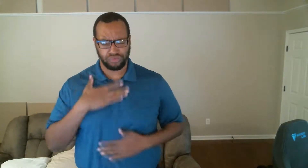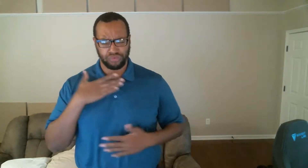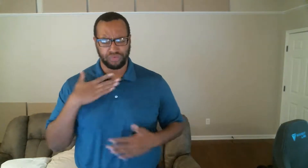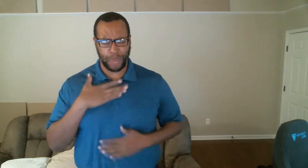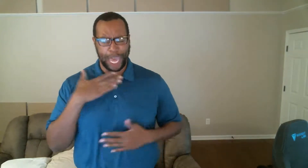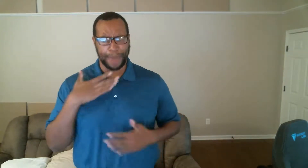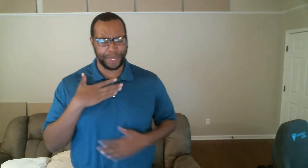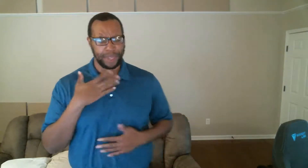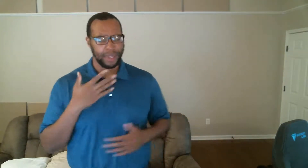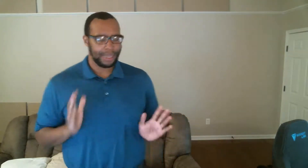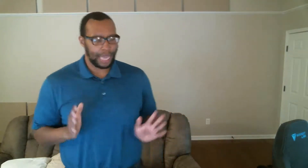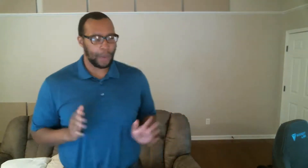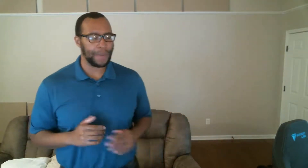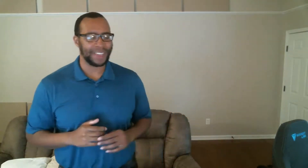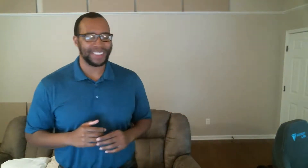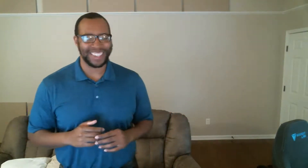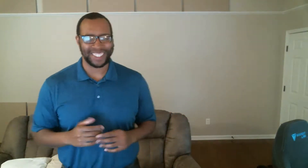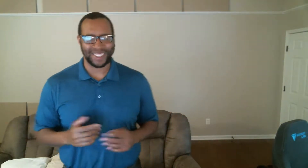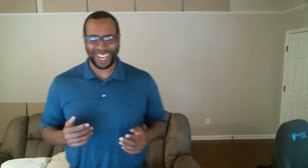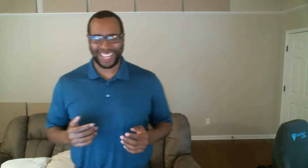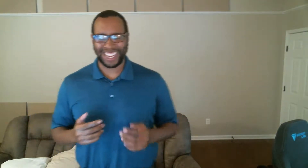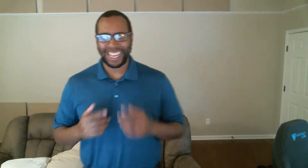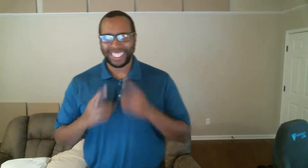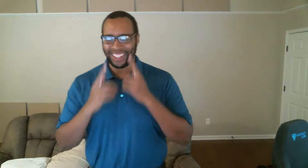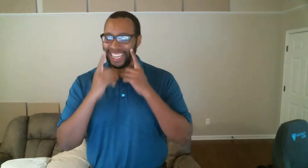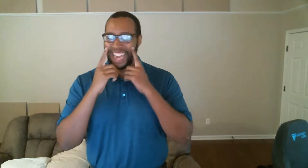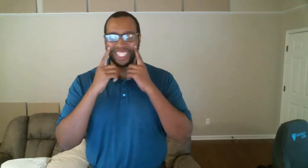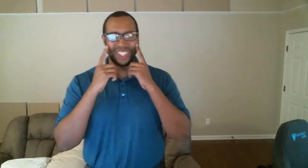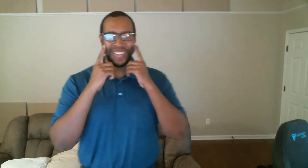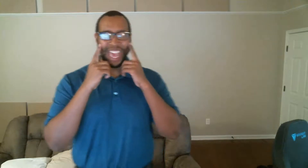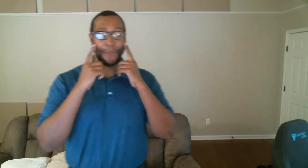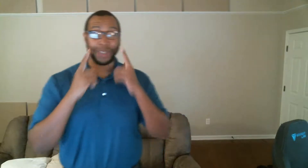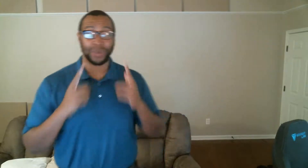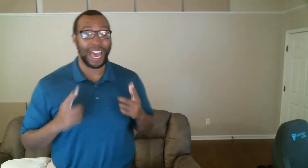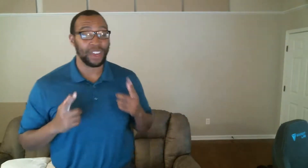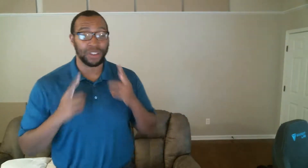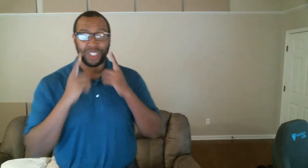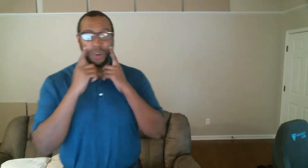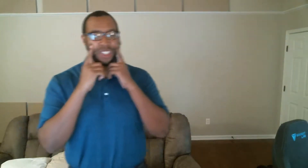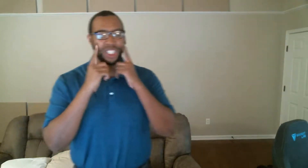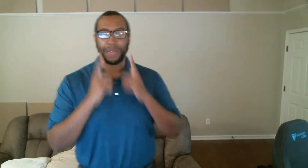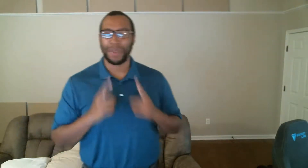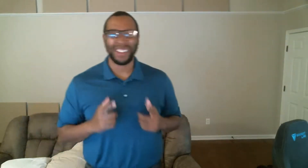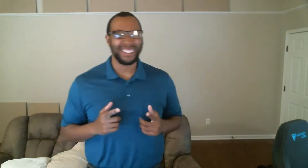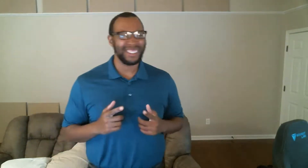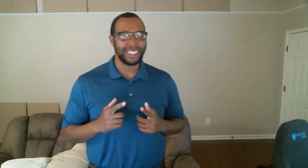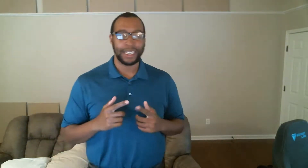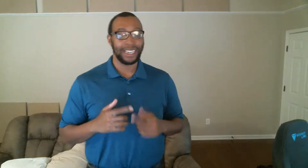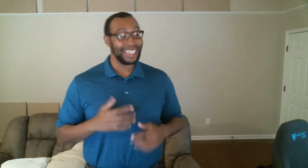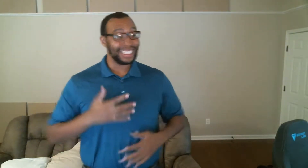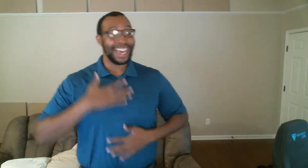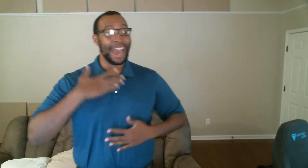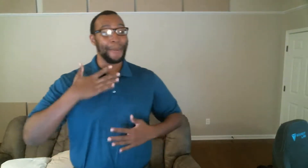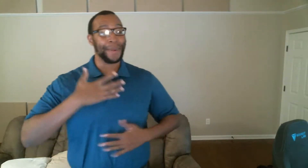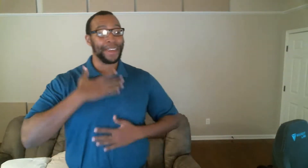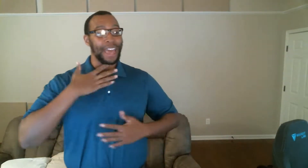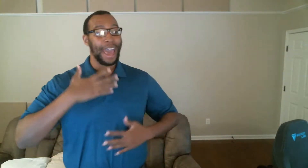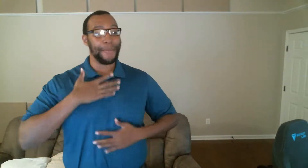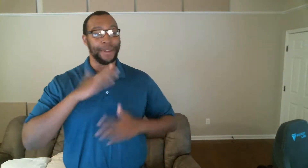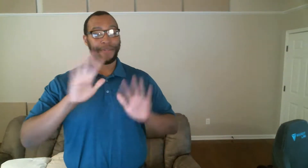I'm happy. That wouldn't make sense, right? So you got to show the happiness. How you going to show it? Cheekbones, happy, happy.